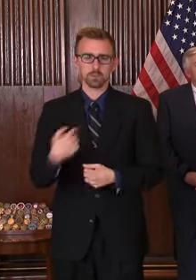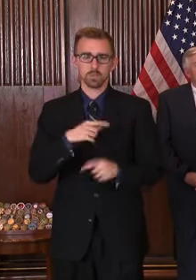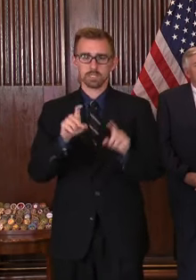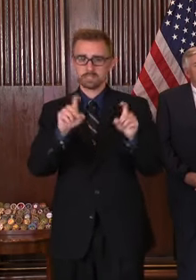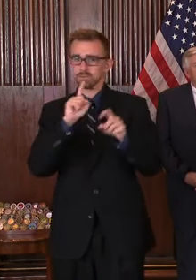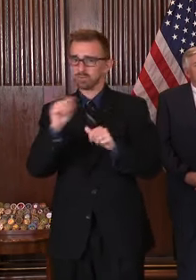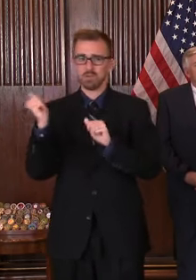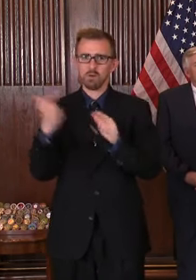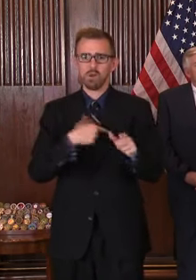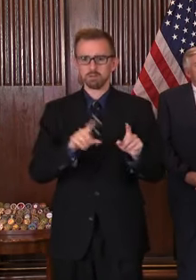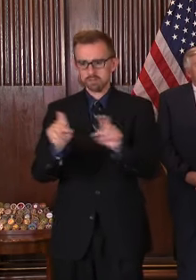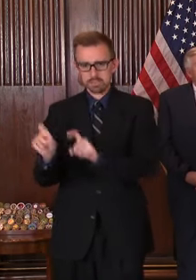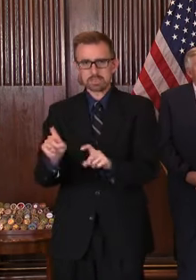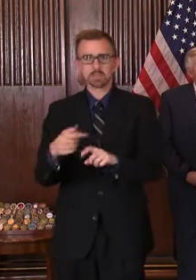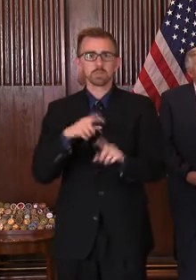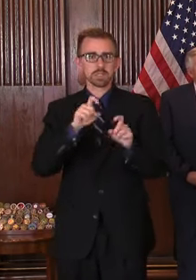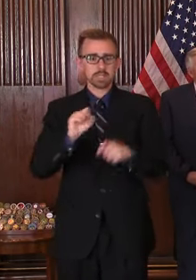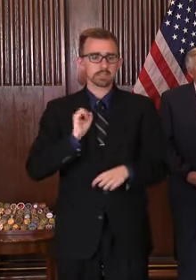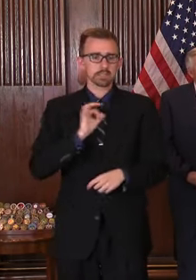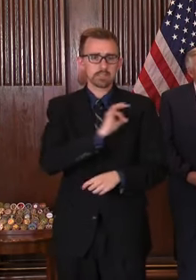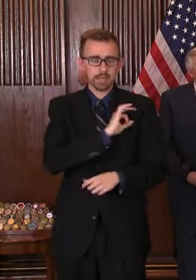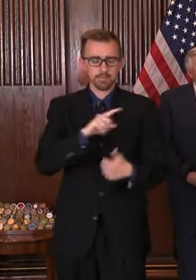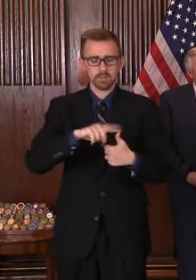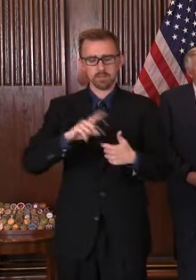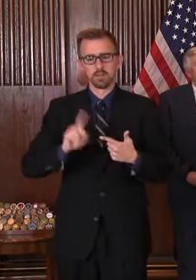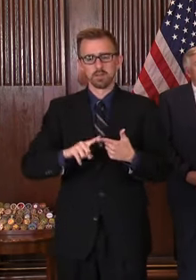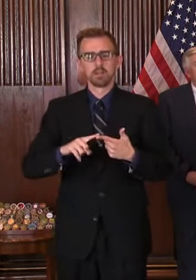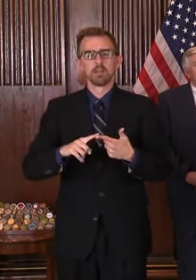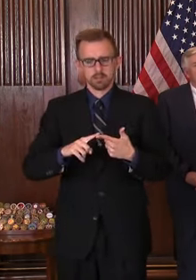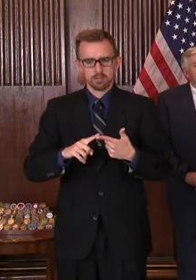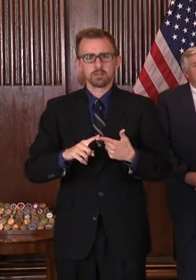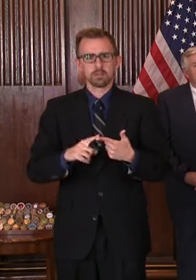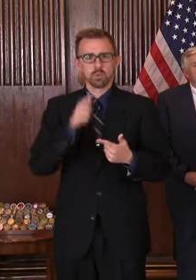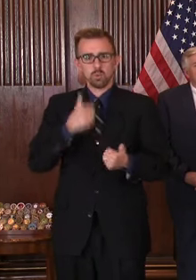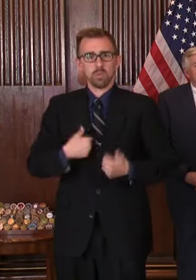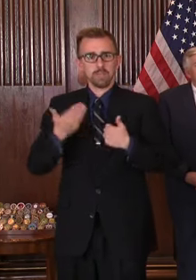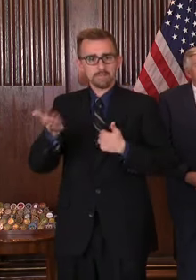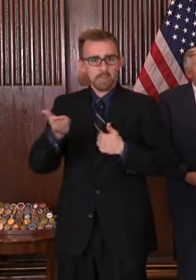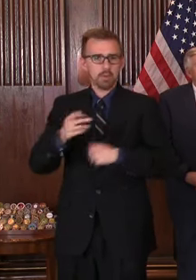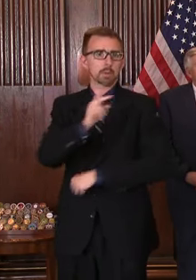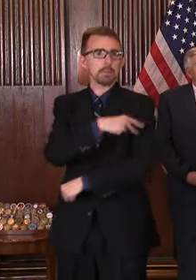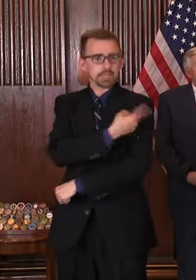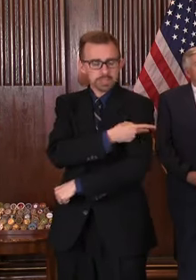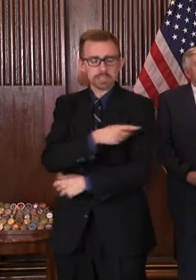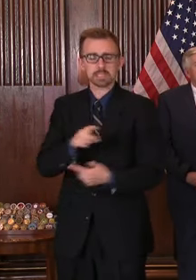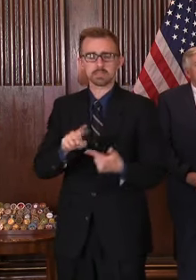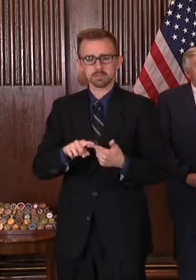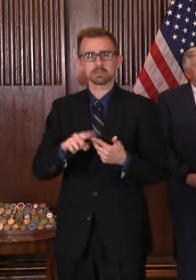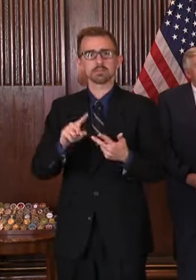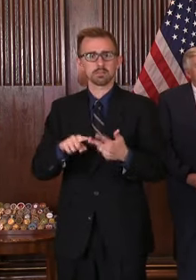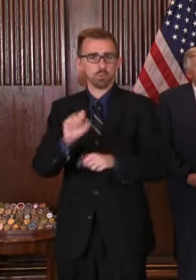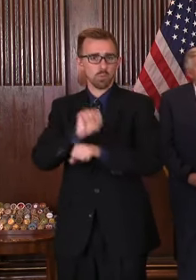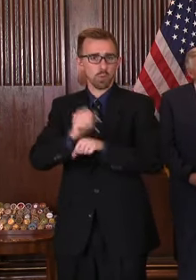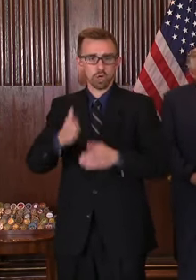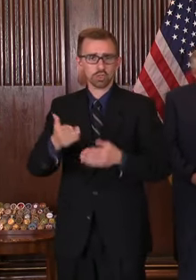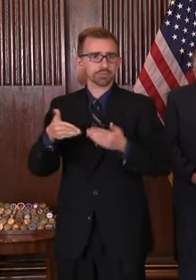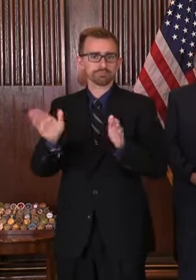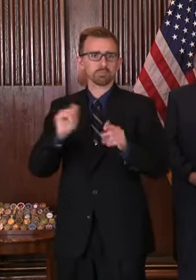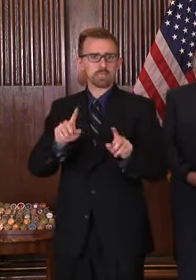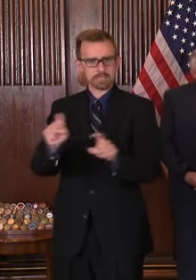everybody. We are testing staff. We're testing residents or patients. And in one case, we're testing workers. And